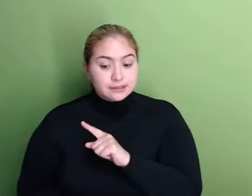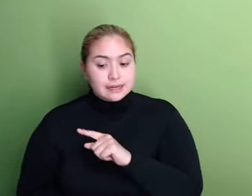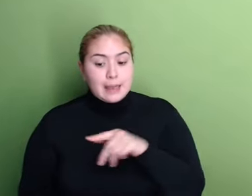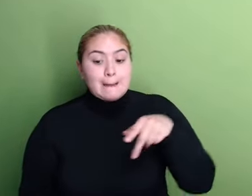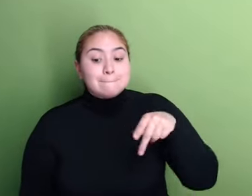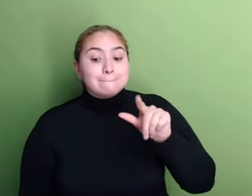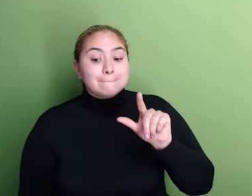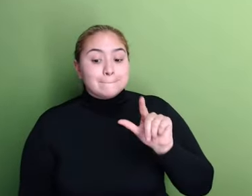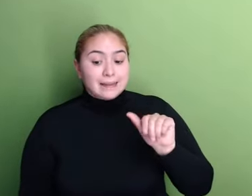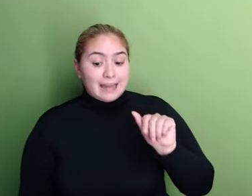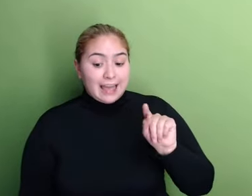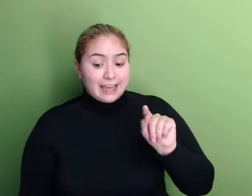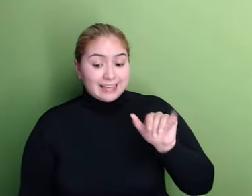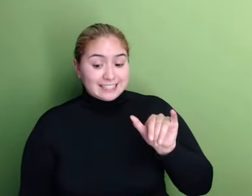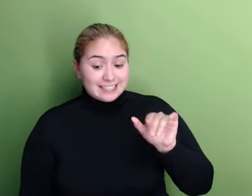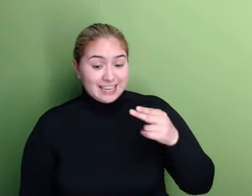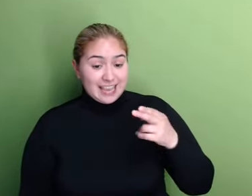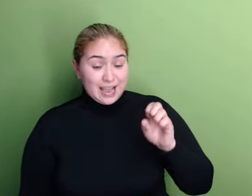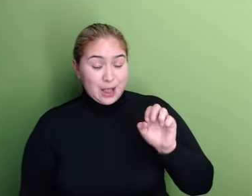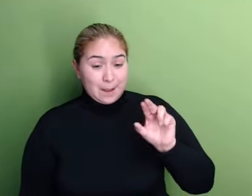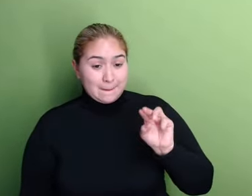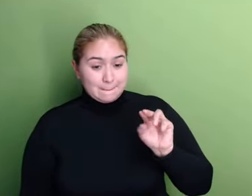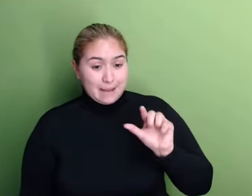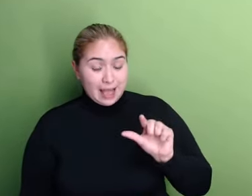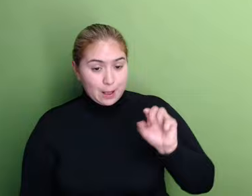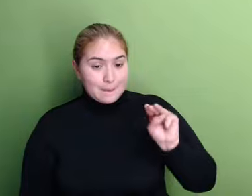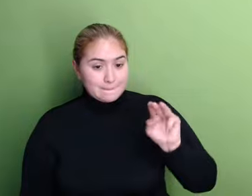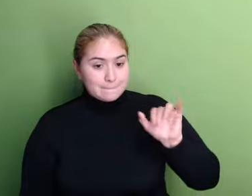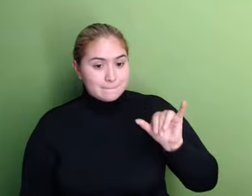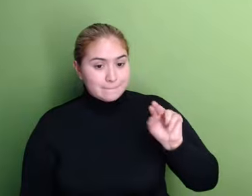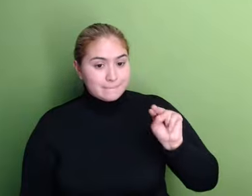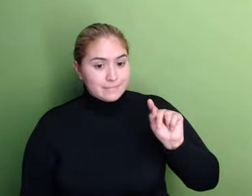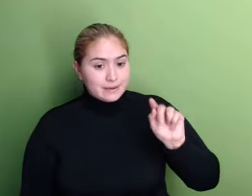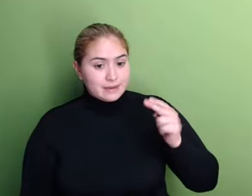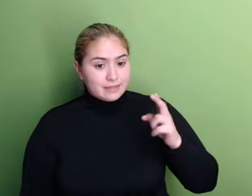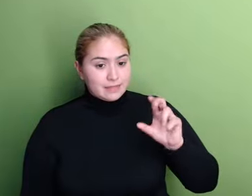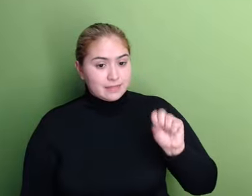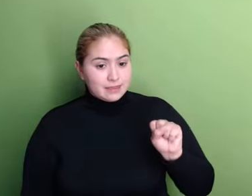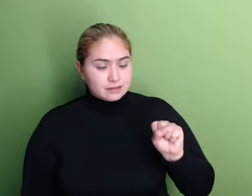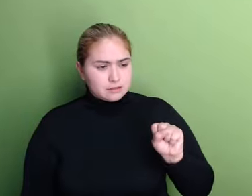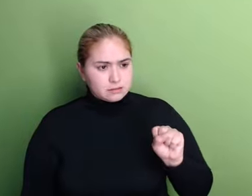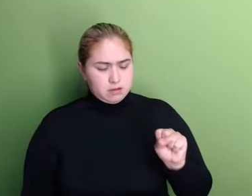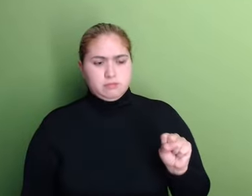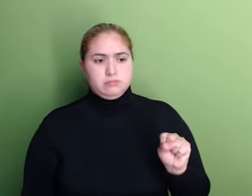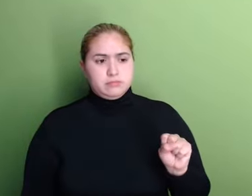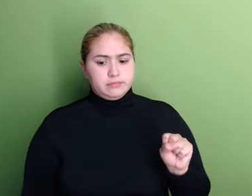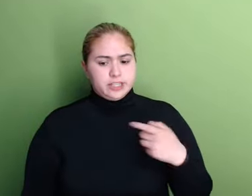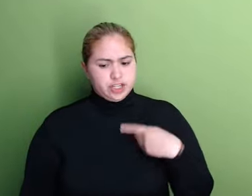Platyhelminthes, flatworms, right? So now that you have your worm, oh, I'm sorry. Did you give it a digestive system? You gotta give it a